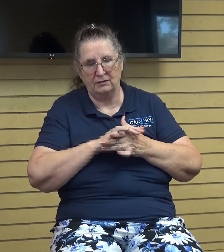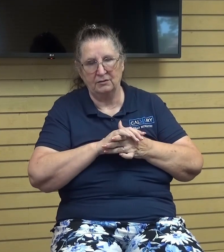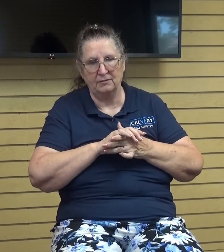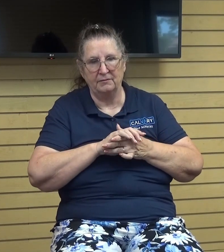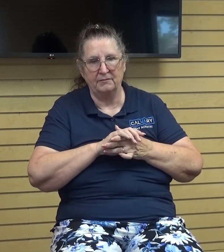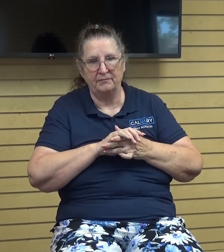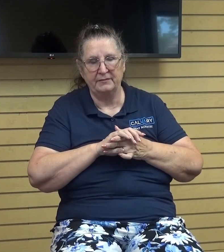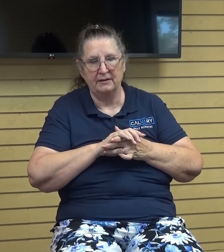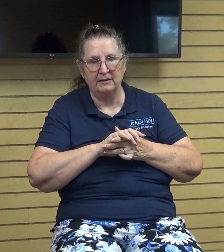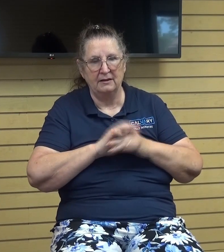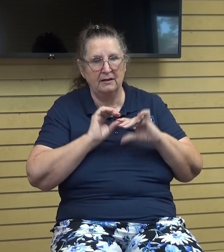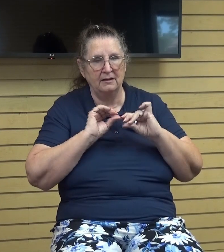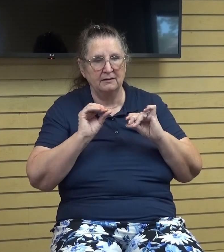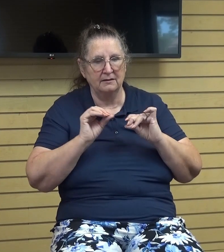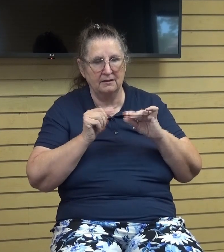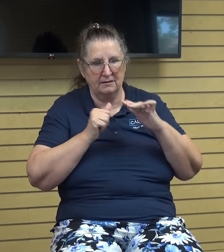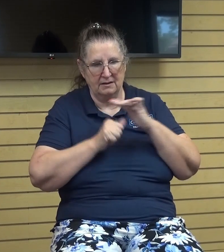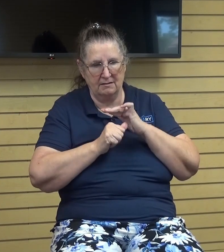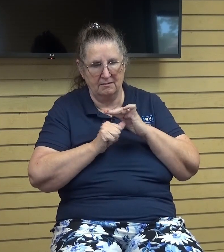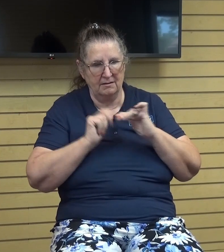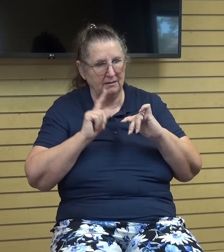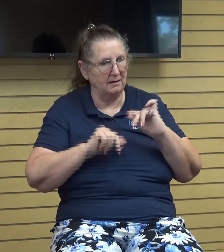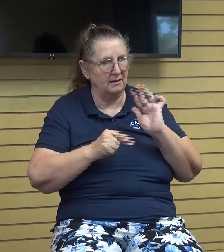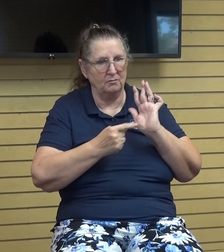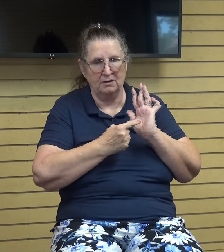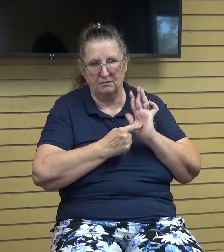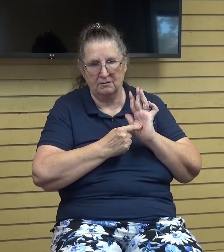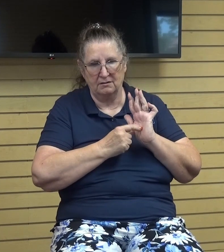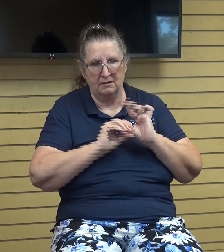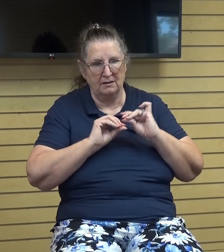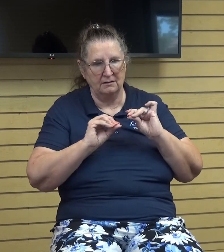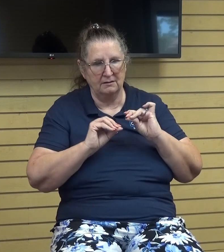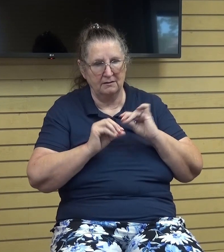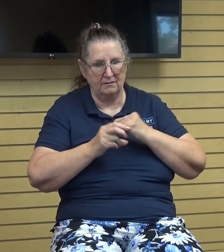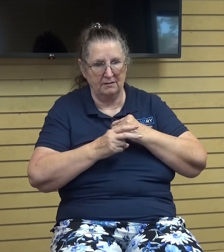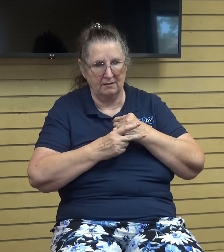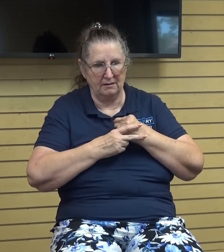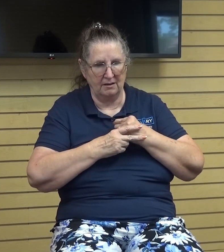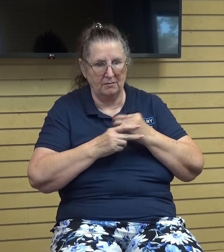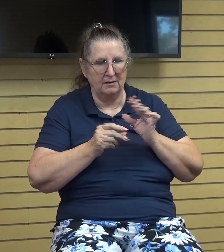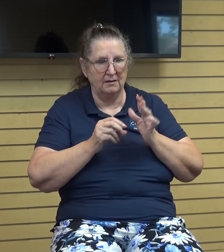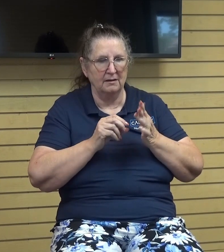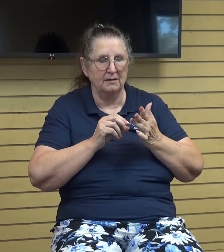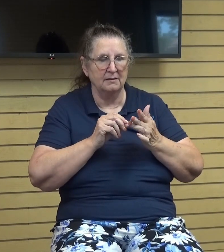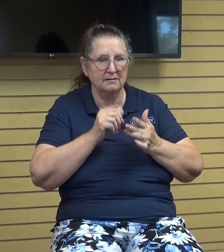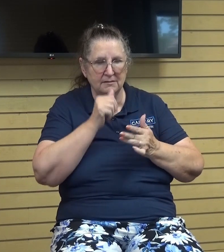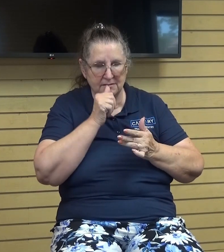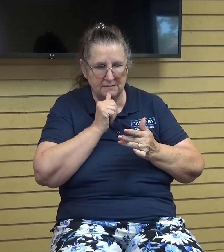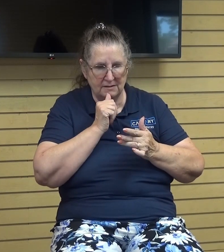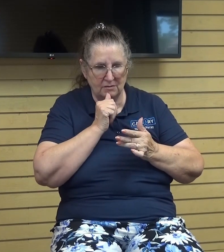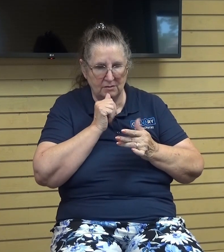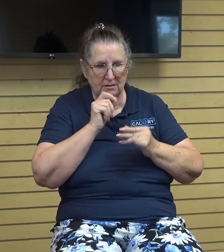22. For there is nothing hidden which cannot be revealed, nor has anything been kept secret that it should come to light.